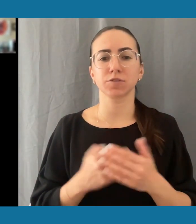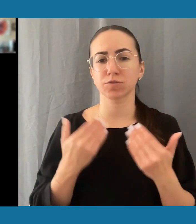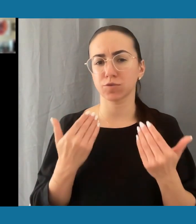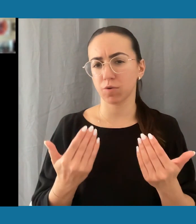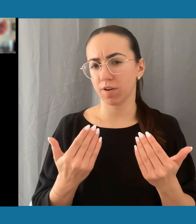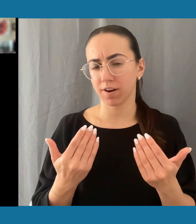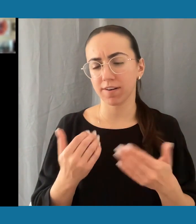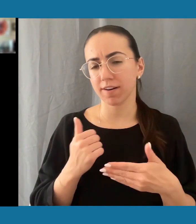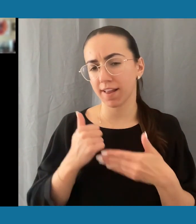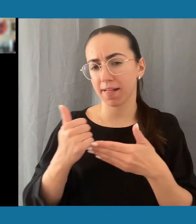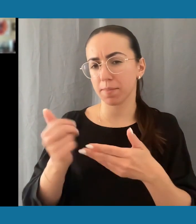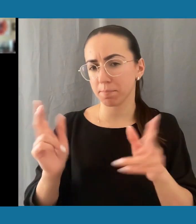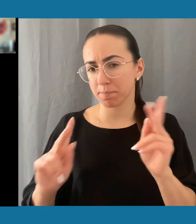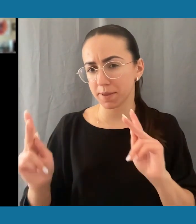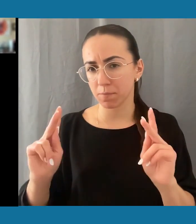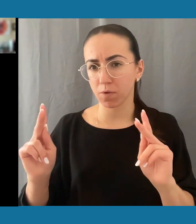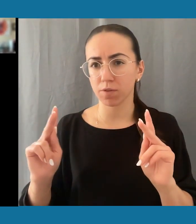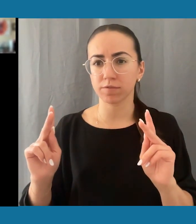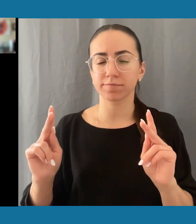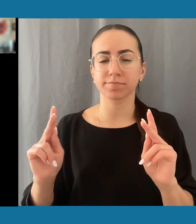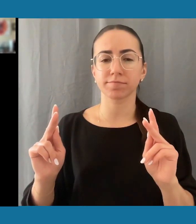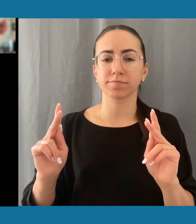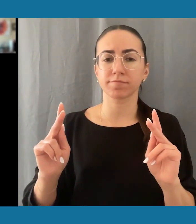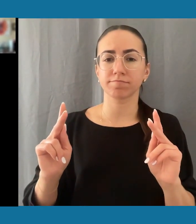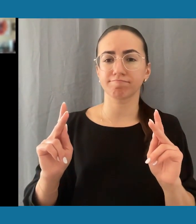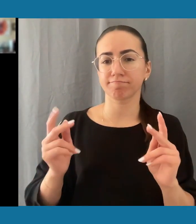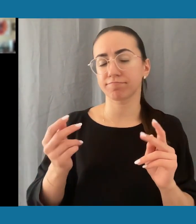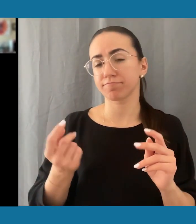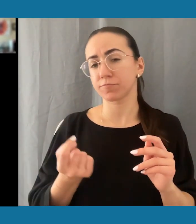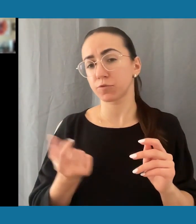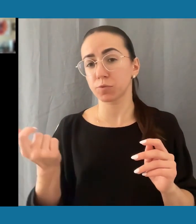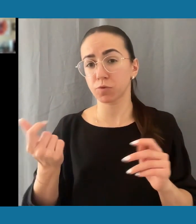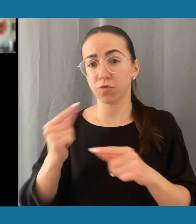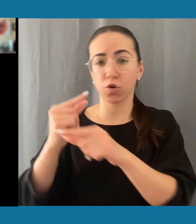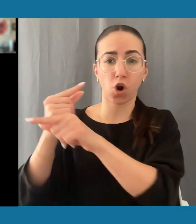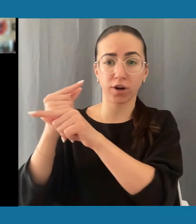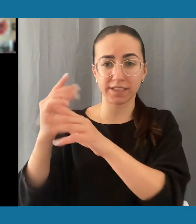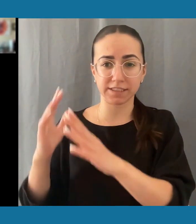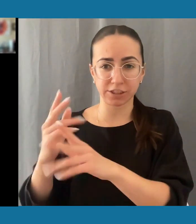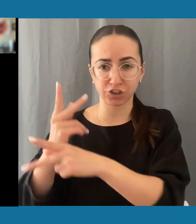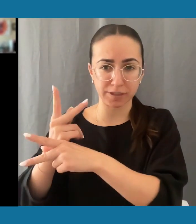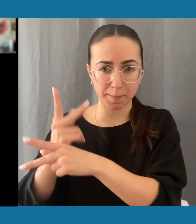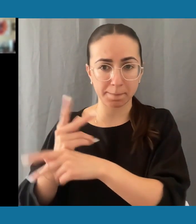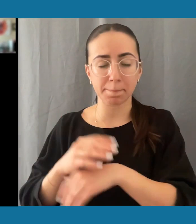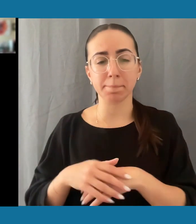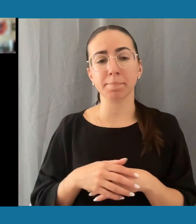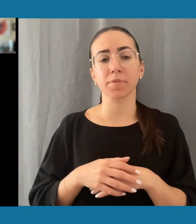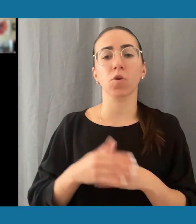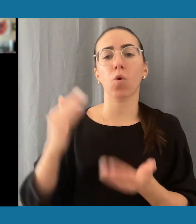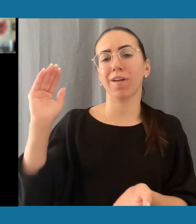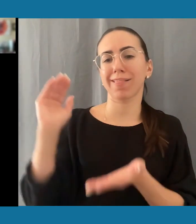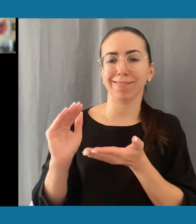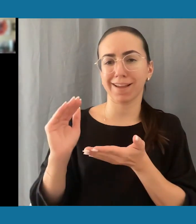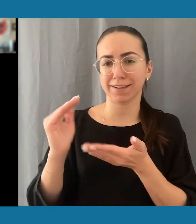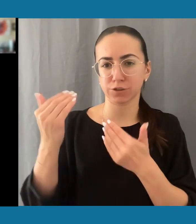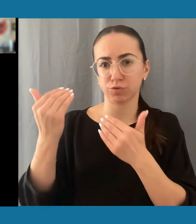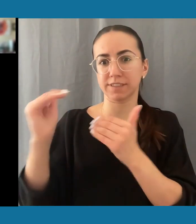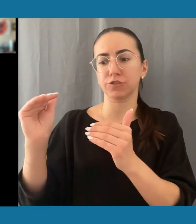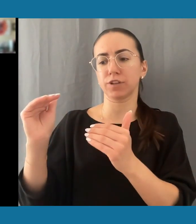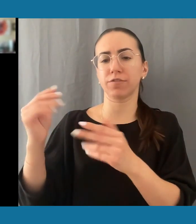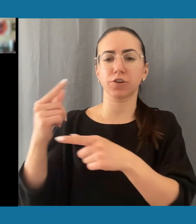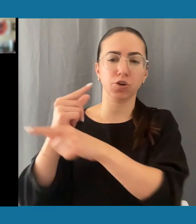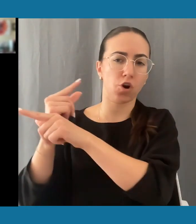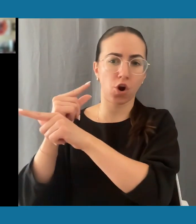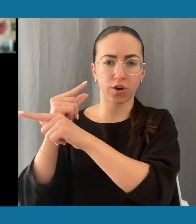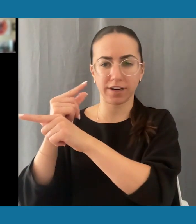either terminate a guardianship or put them in a less restrictive guardianship as appropriate, or sometimes to keep people